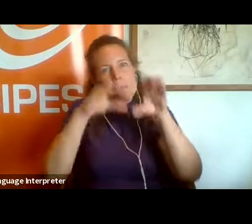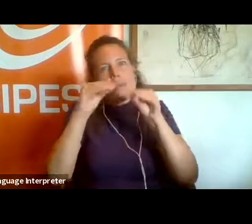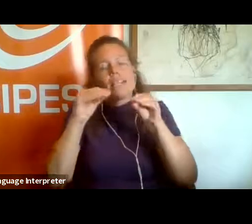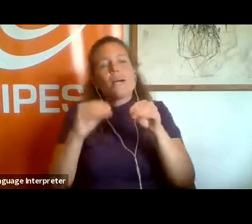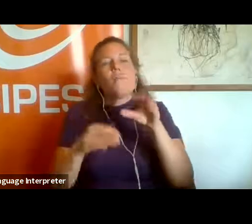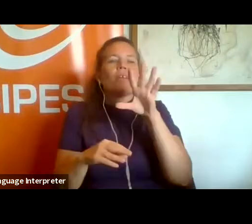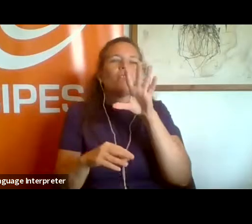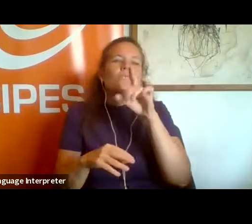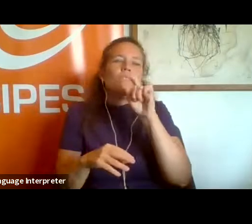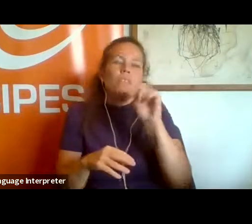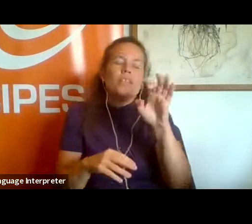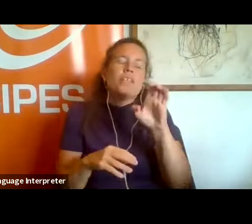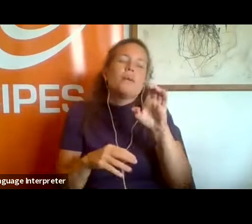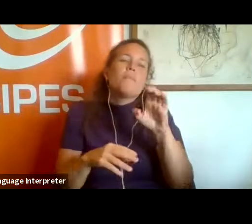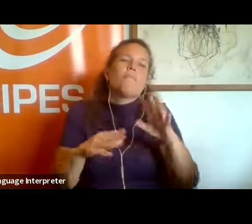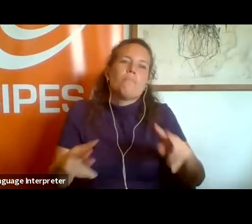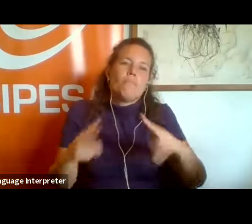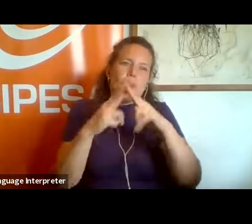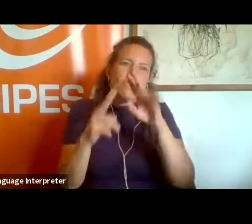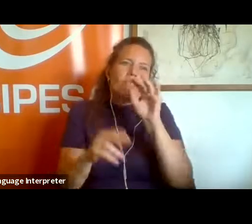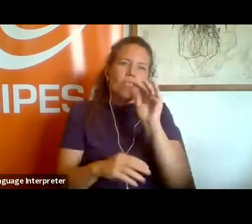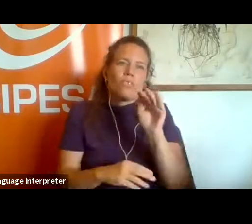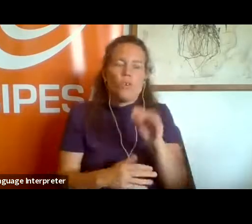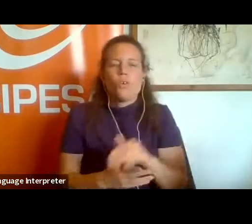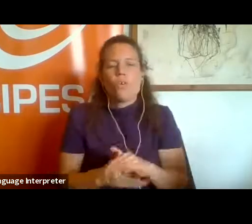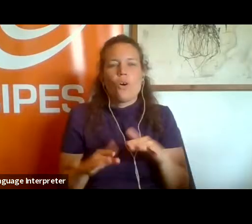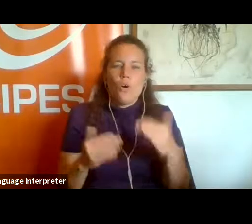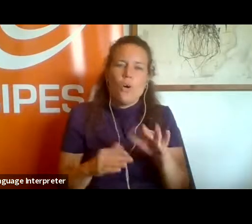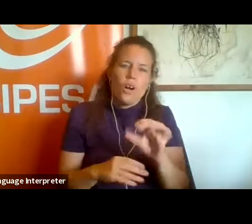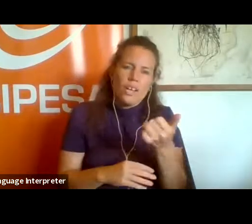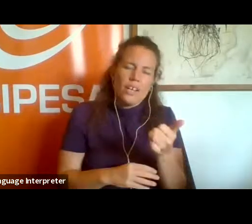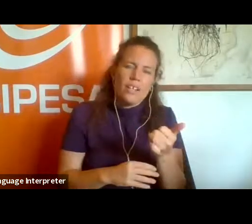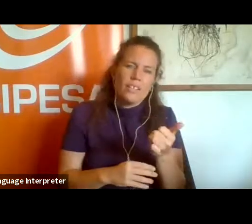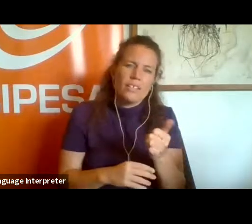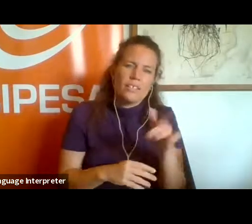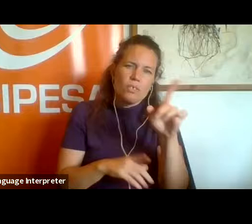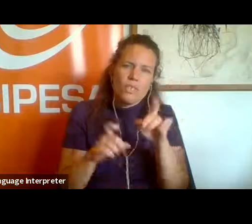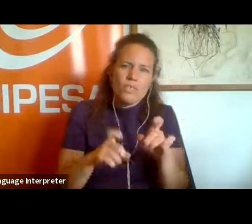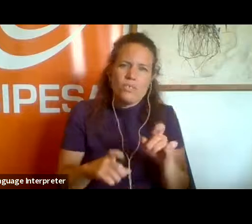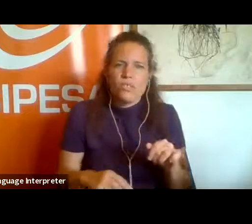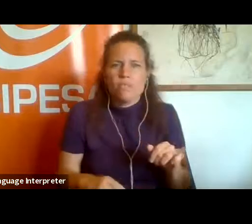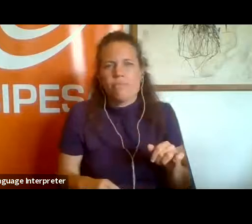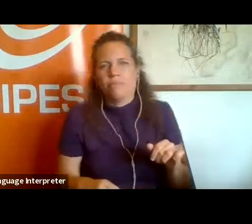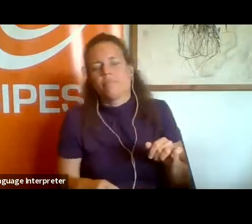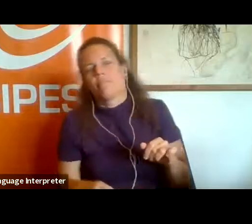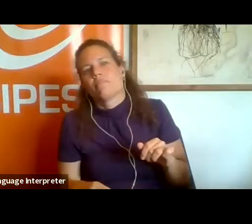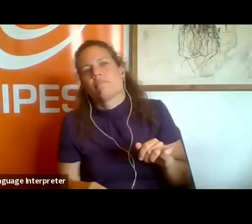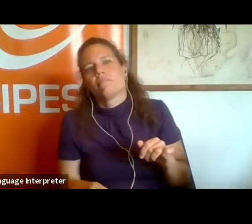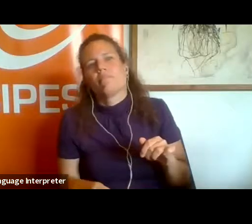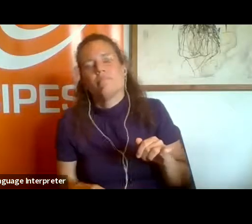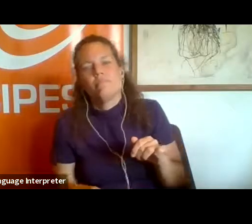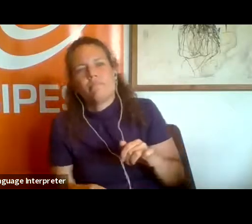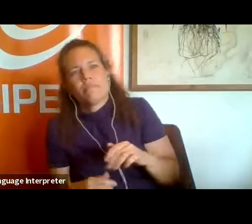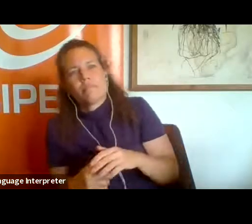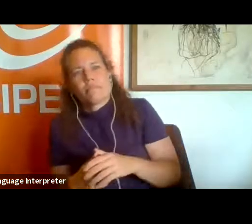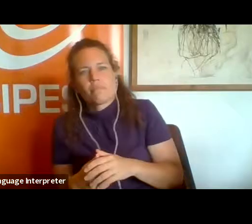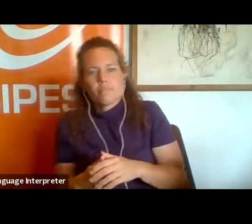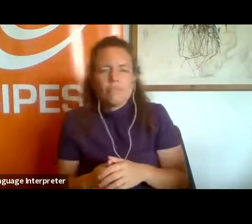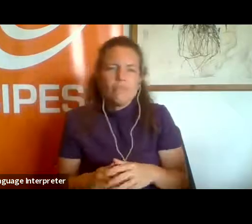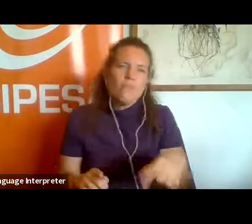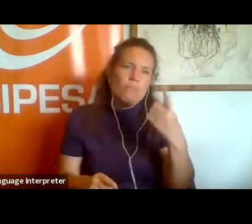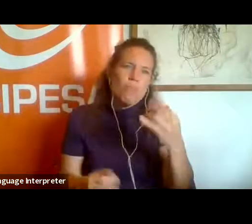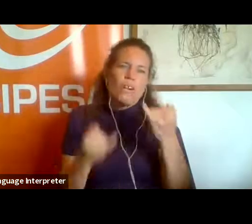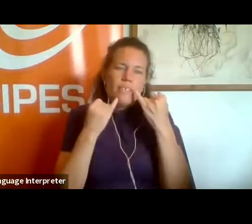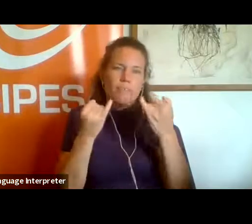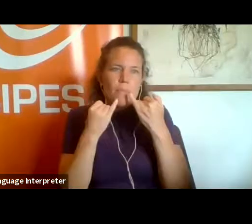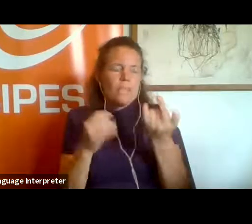Oh, got a question here. Also, can you just more? Yes. Where can we find more information about